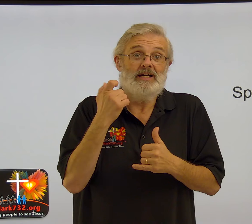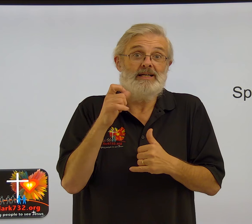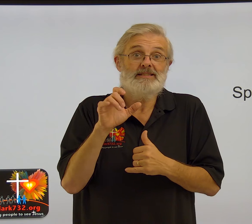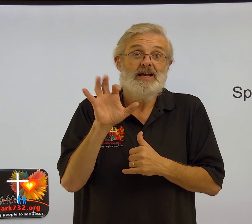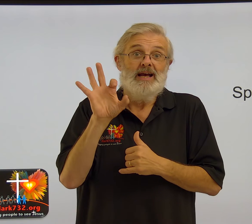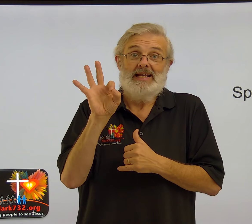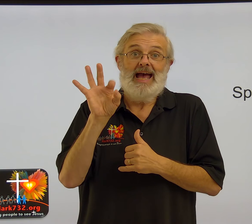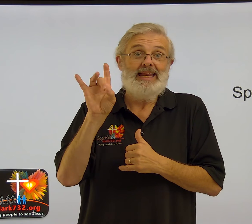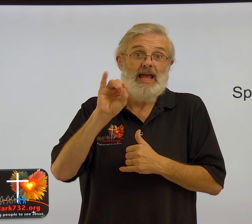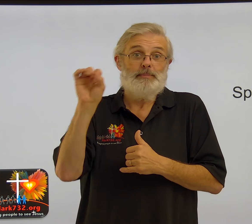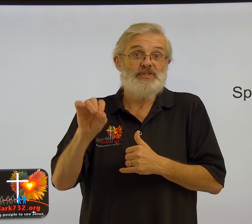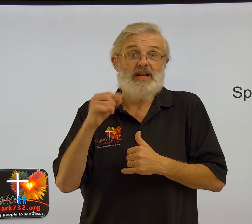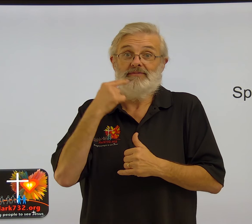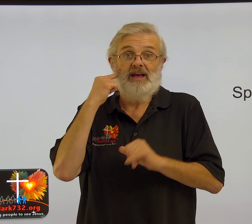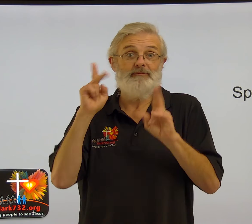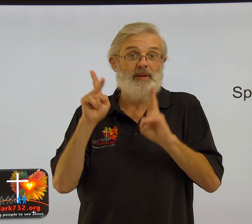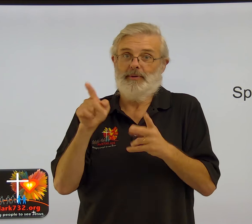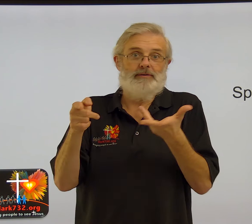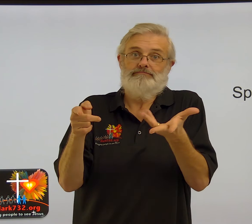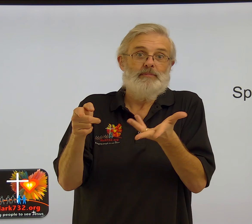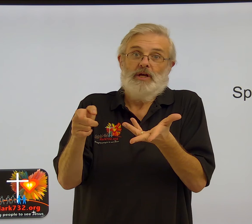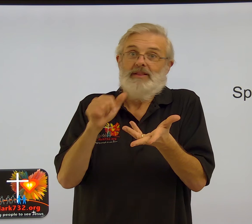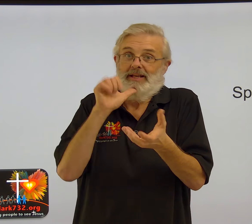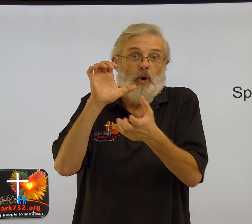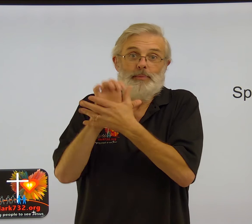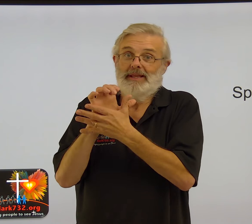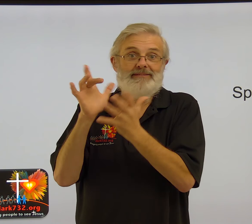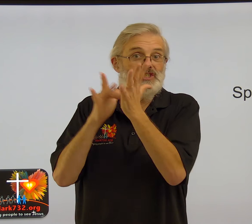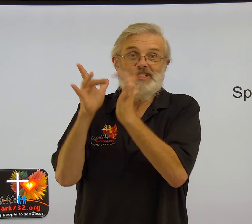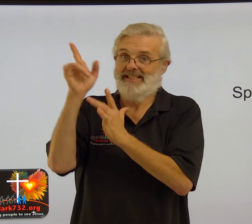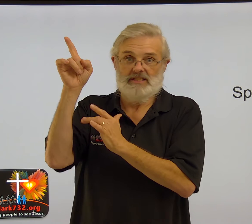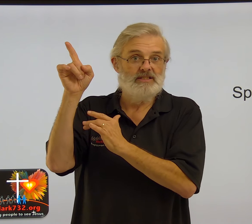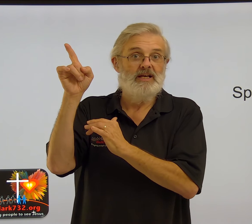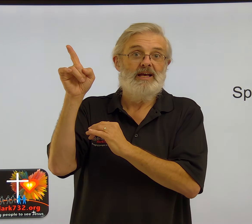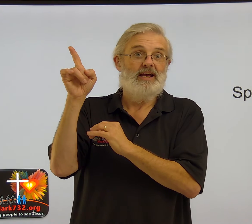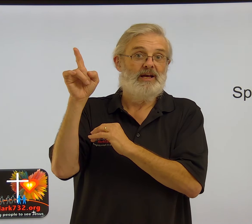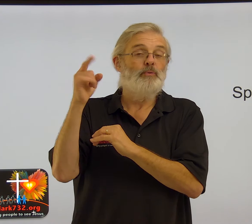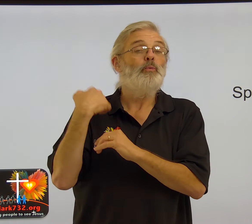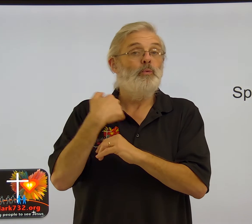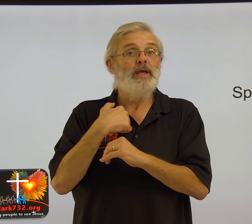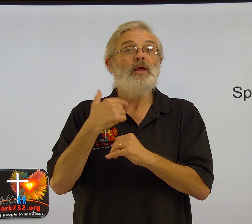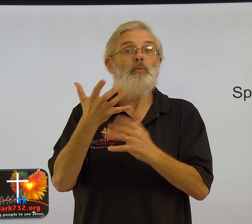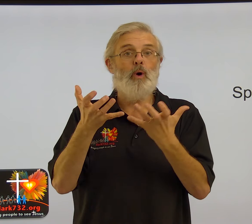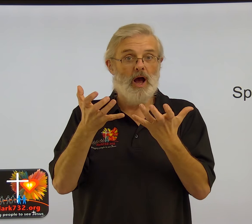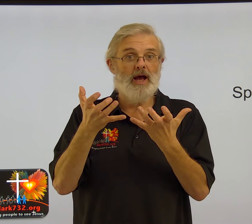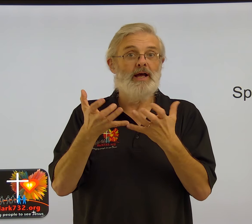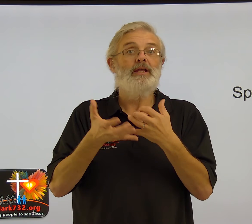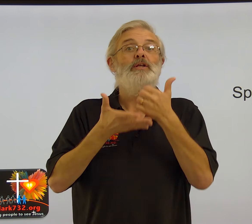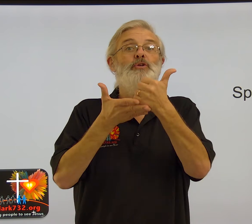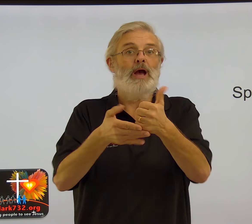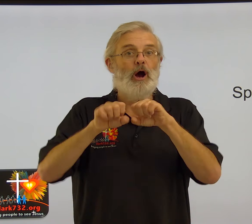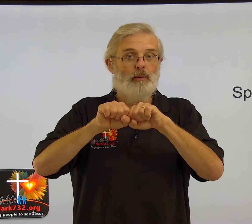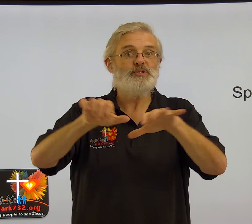because 98% of deaf people don't believe in Jesus. And we want to help